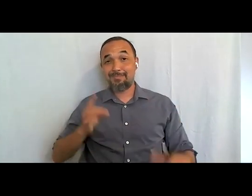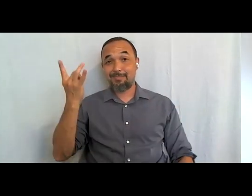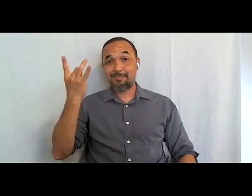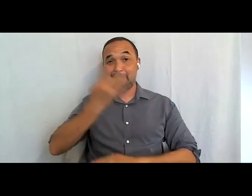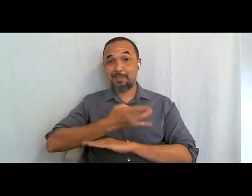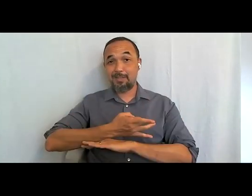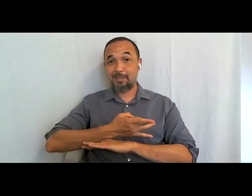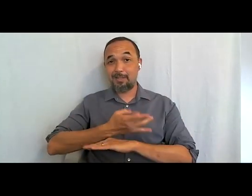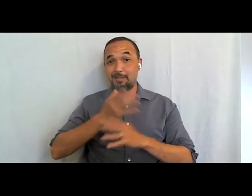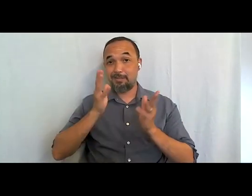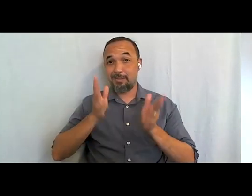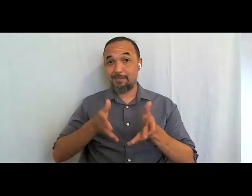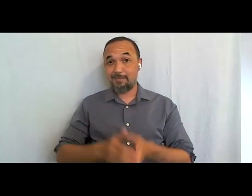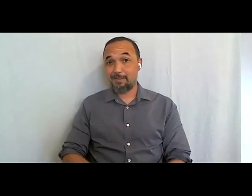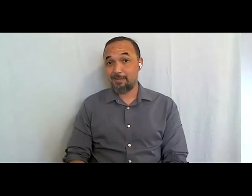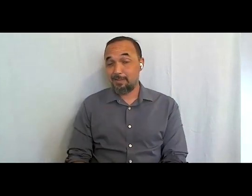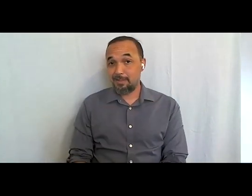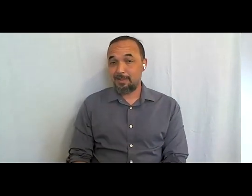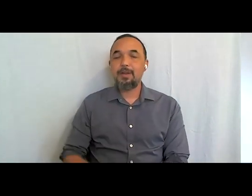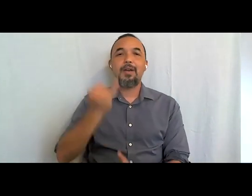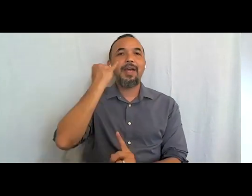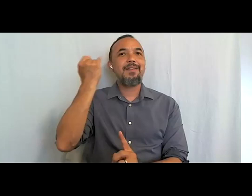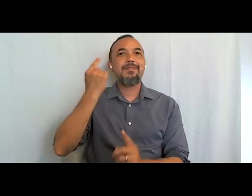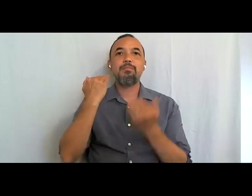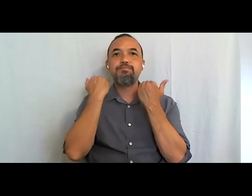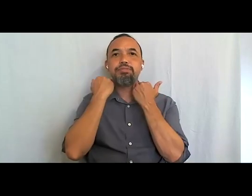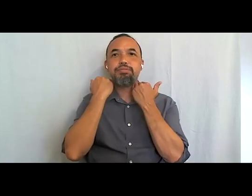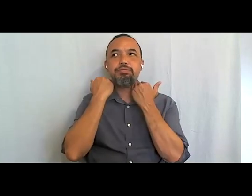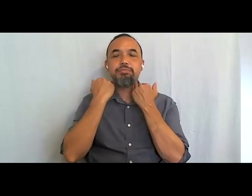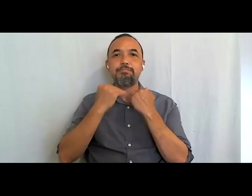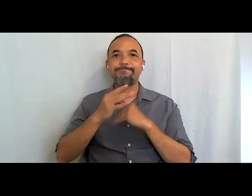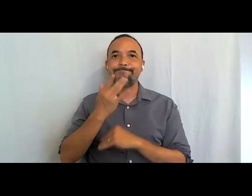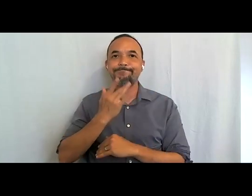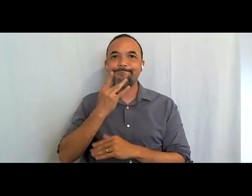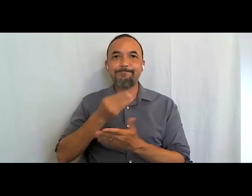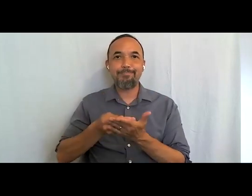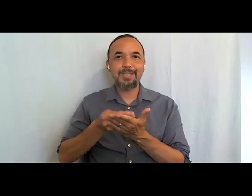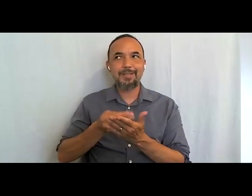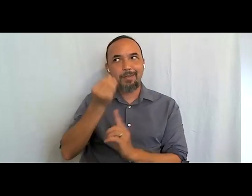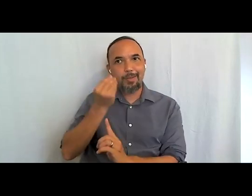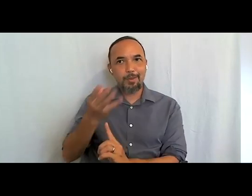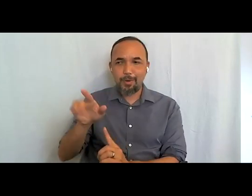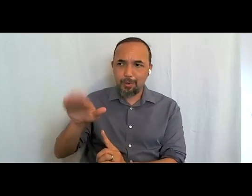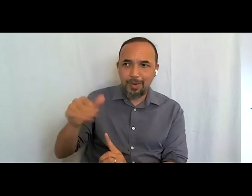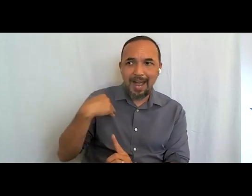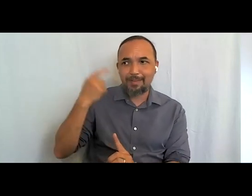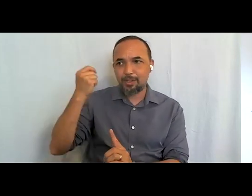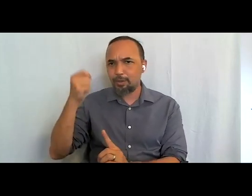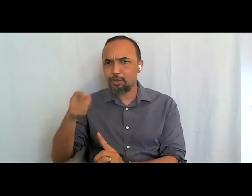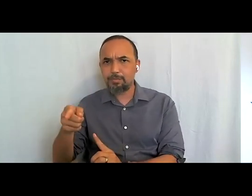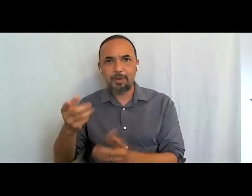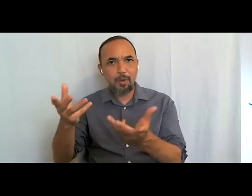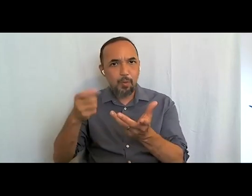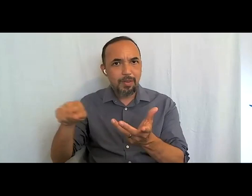If you know somebody who is having financial difficulty, let them know that we have a GISH scholarship fund. We literally want them to have some joy and